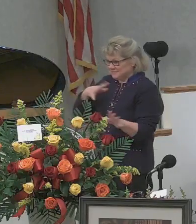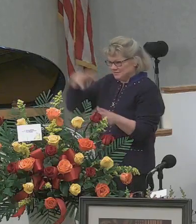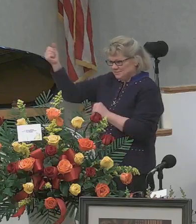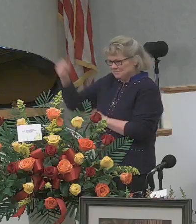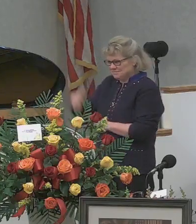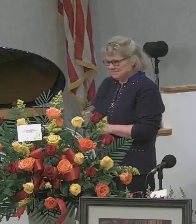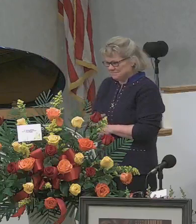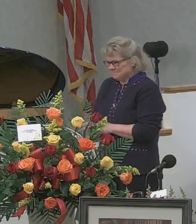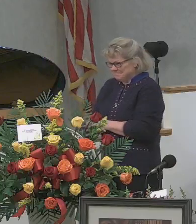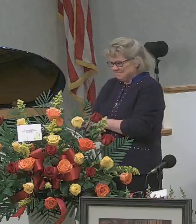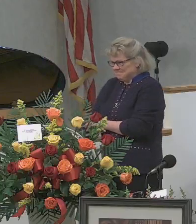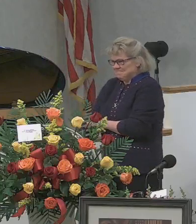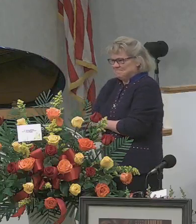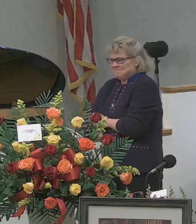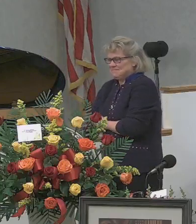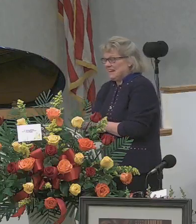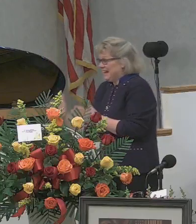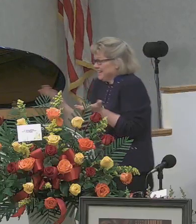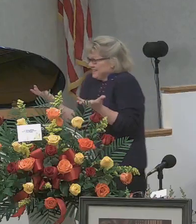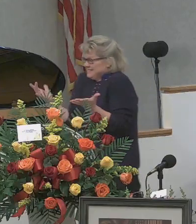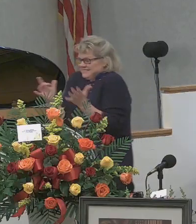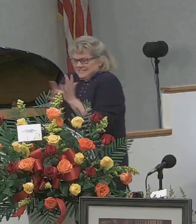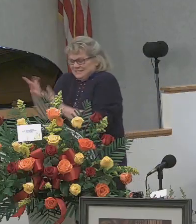and don't plan on it.